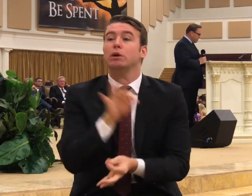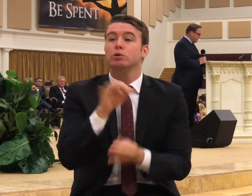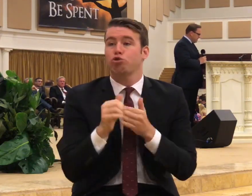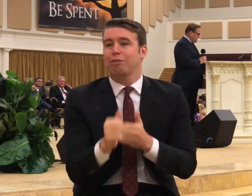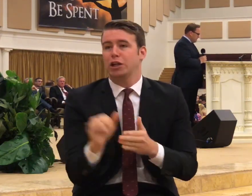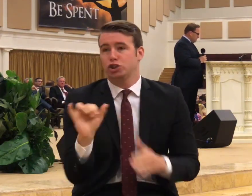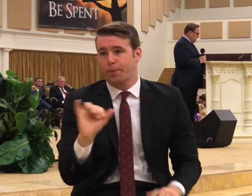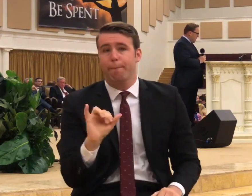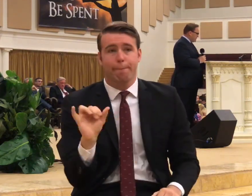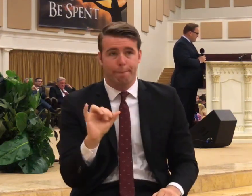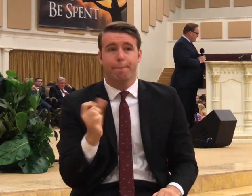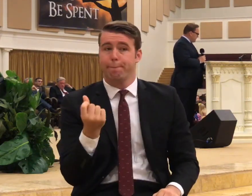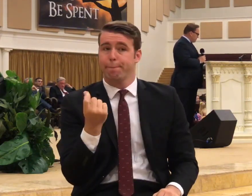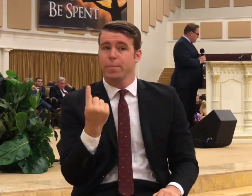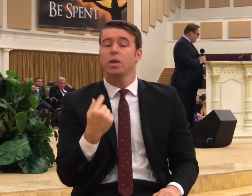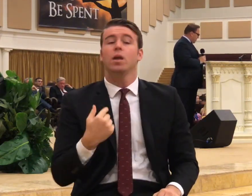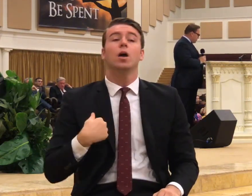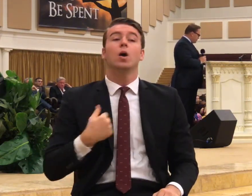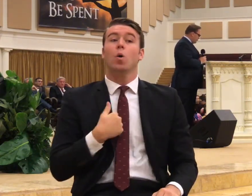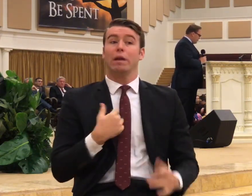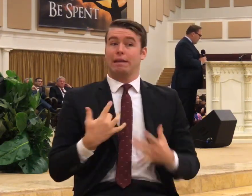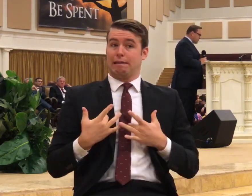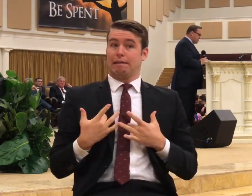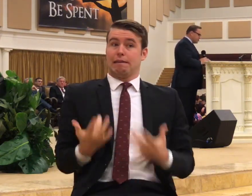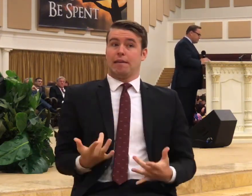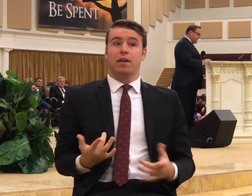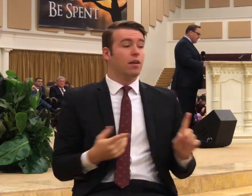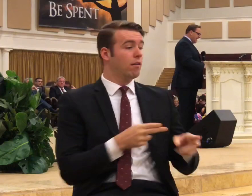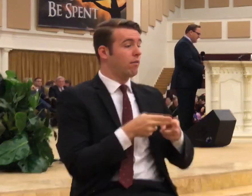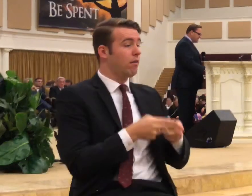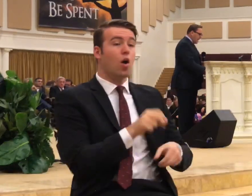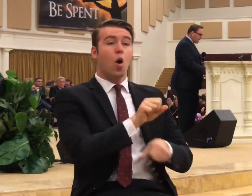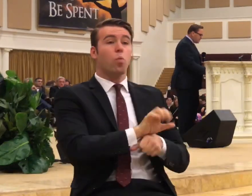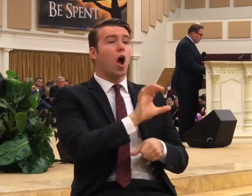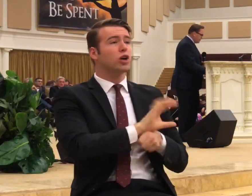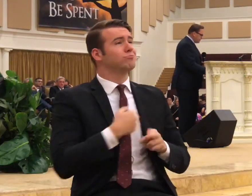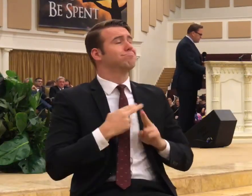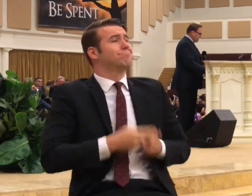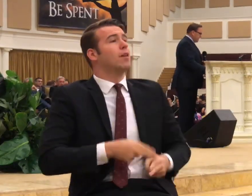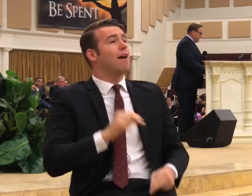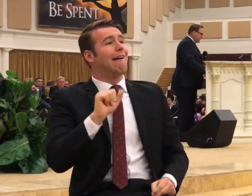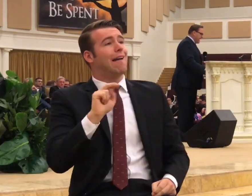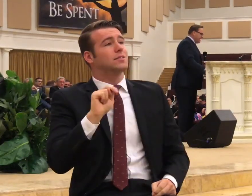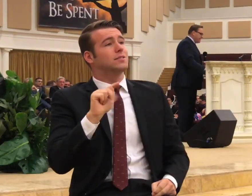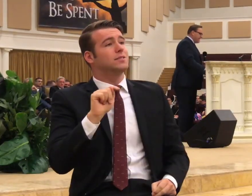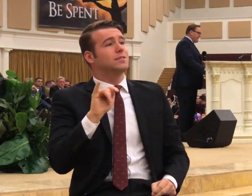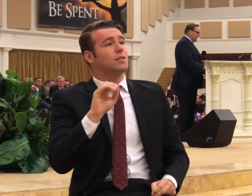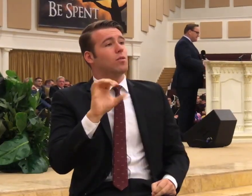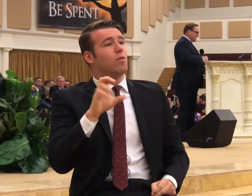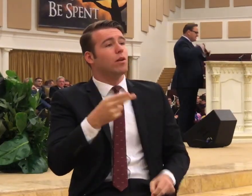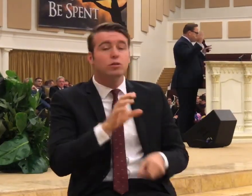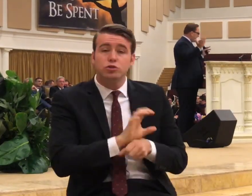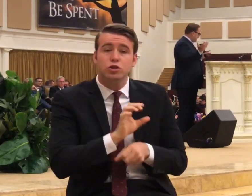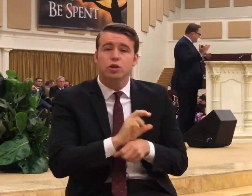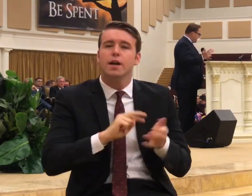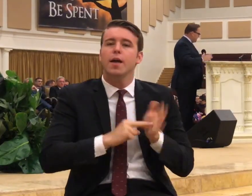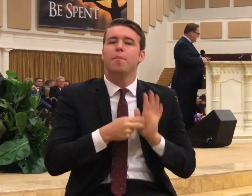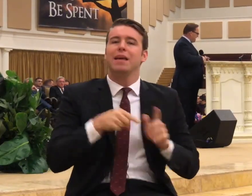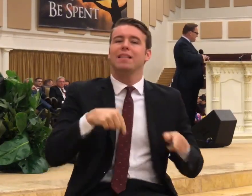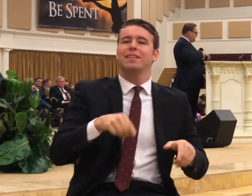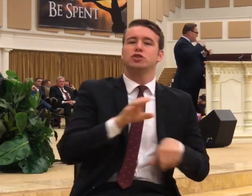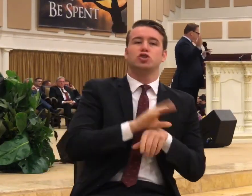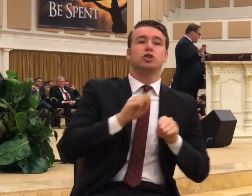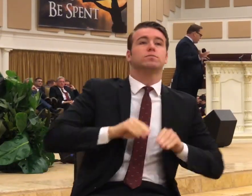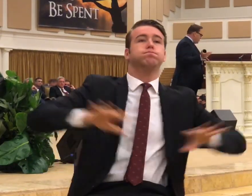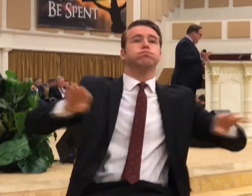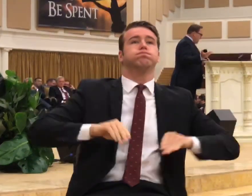leadership. We often refer to the Rock Church being an Antioch church, indicating that it is a sending center.